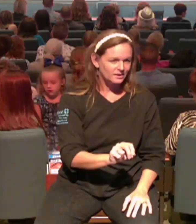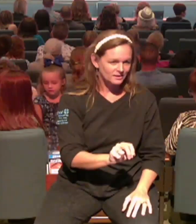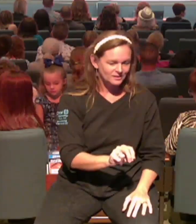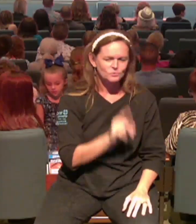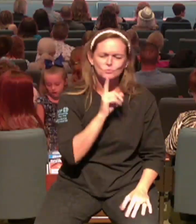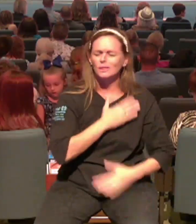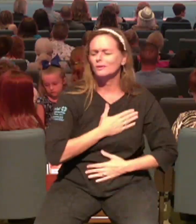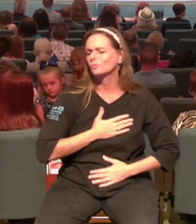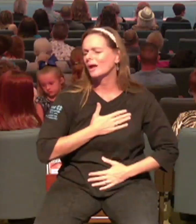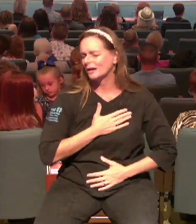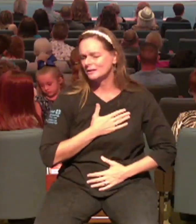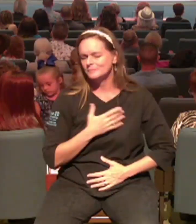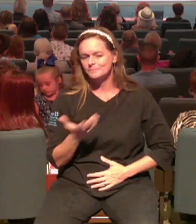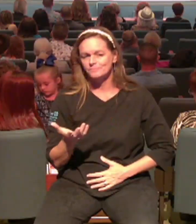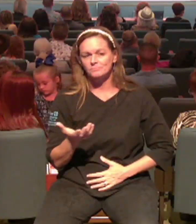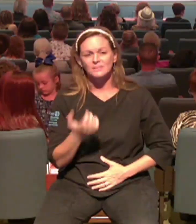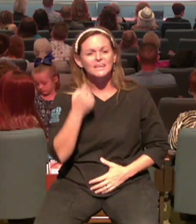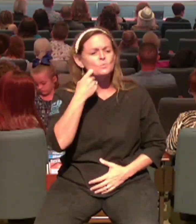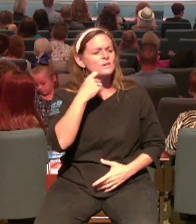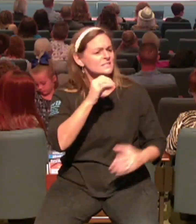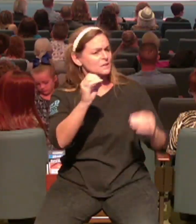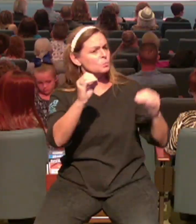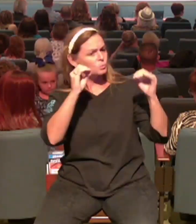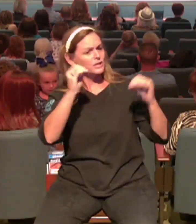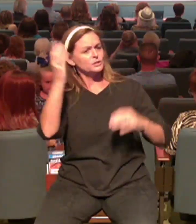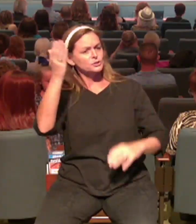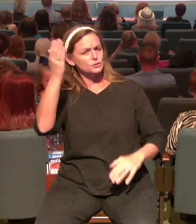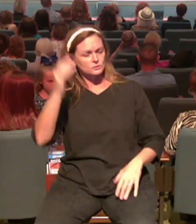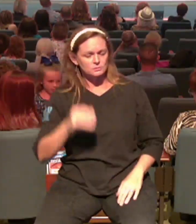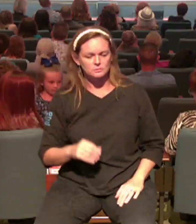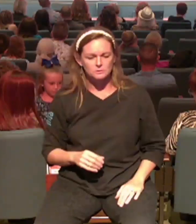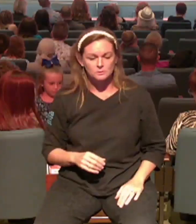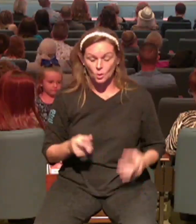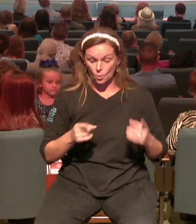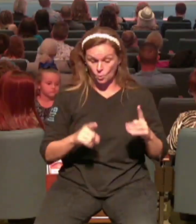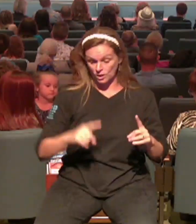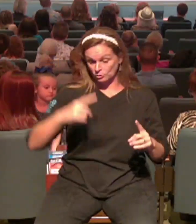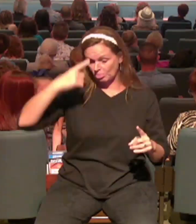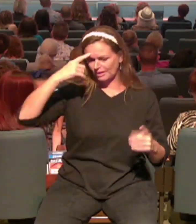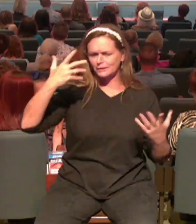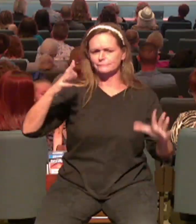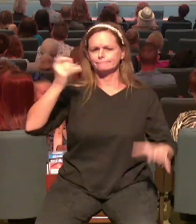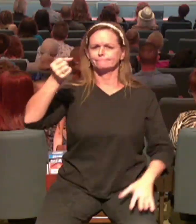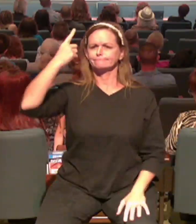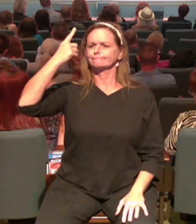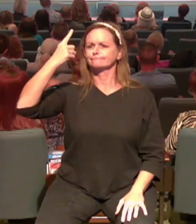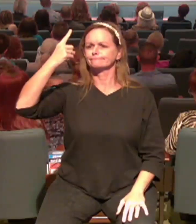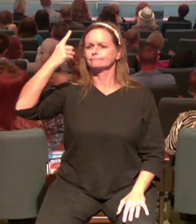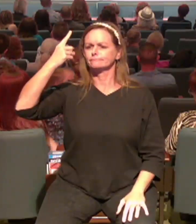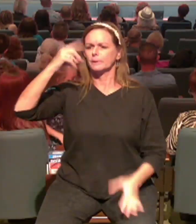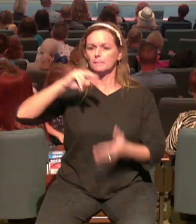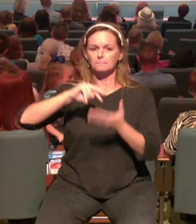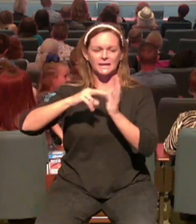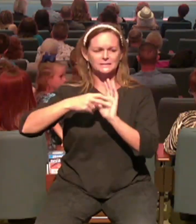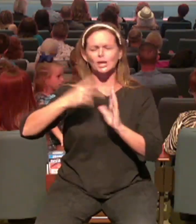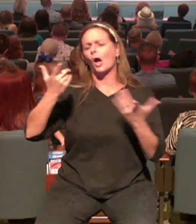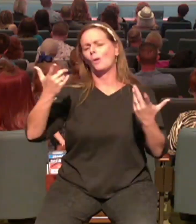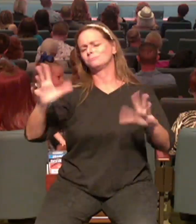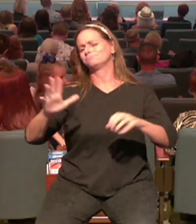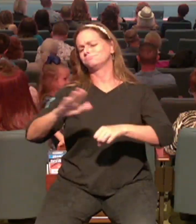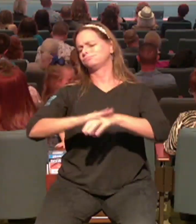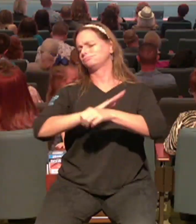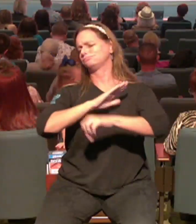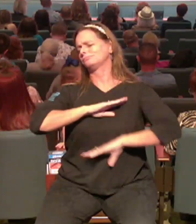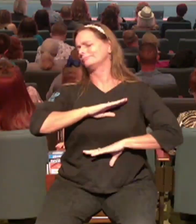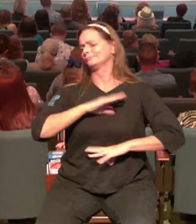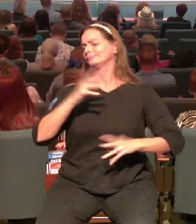word. And he said this in his message. He said, as soon as you think you've got it, you've missed it. As soon